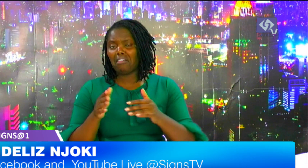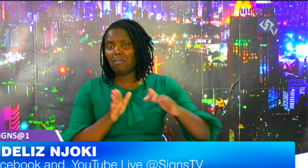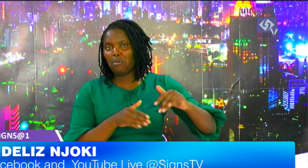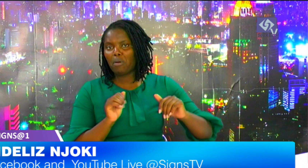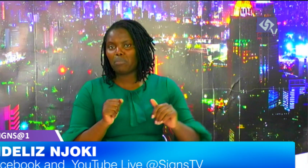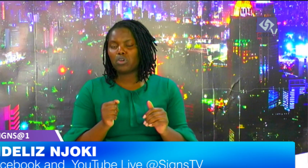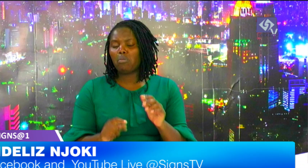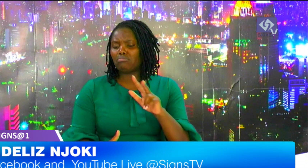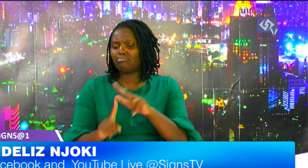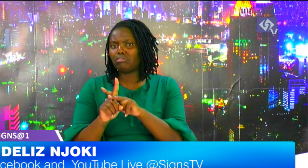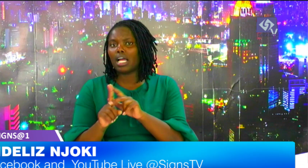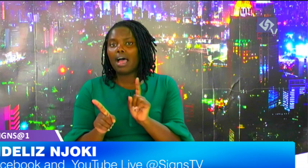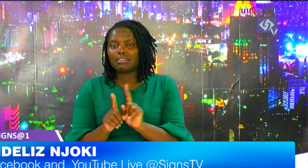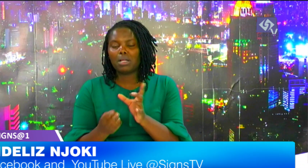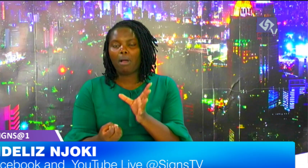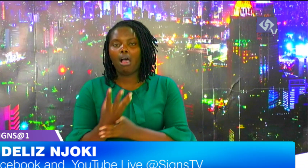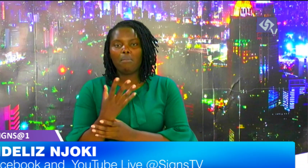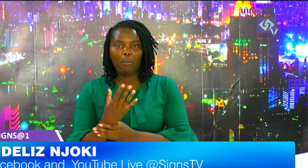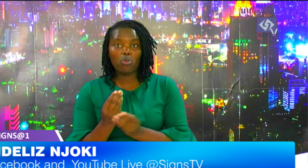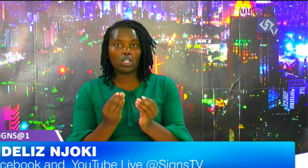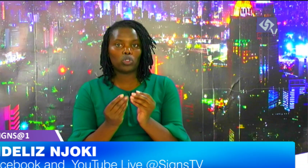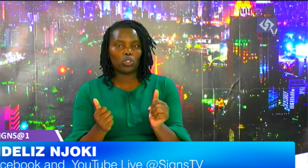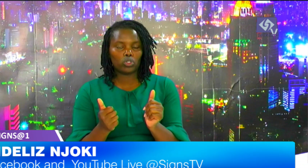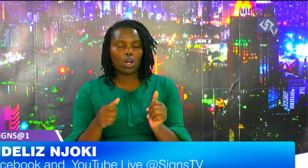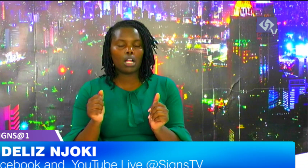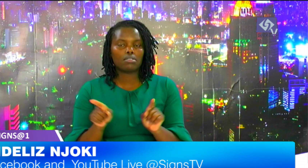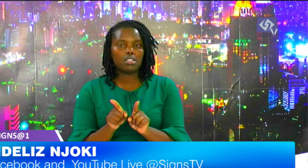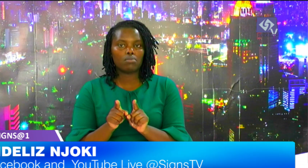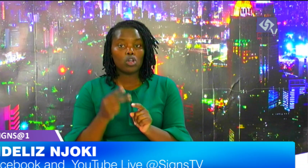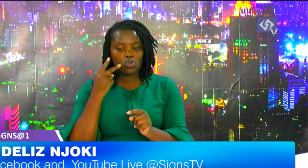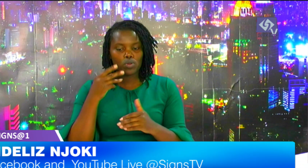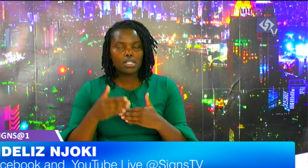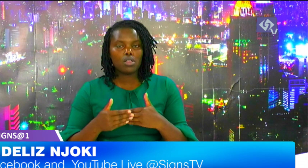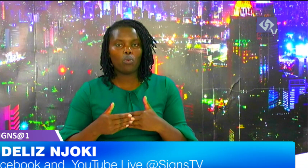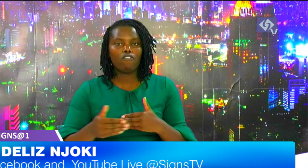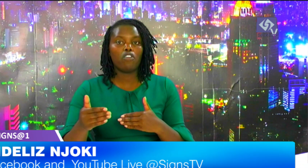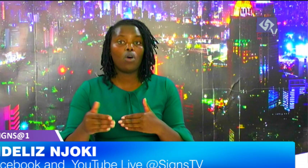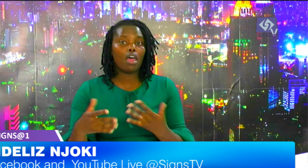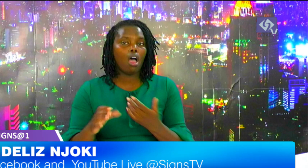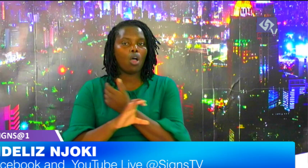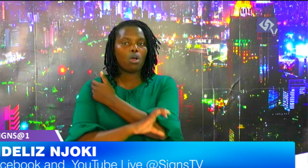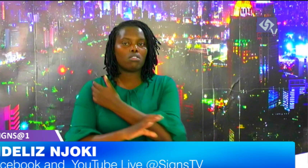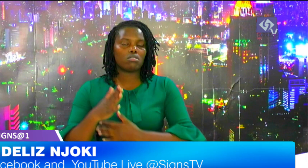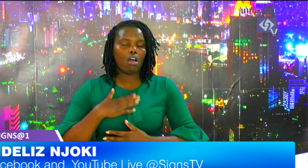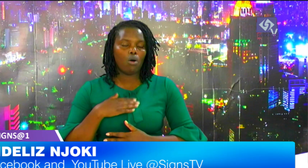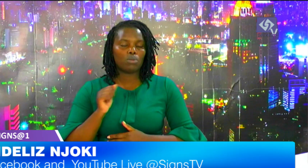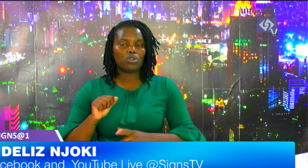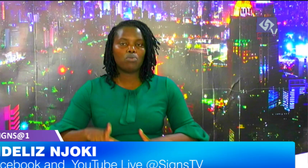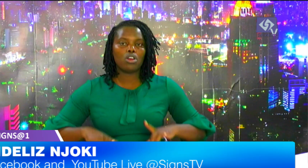I hope they will have successful discussions and have a solution way later, and also to see how